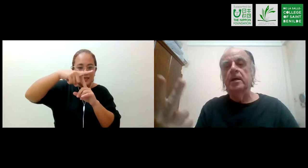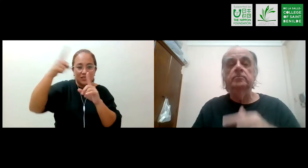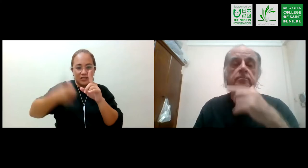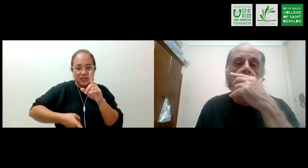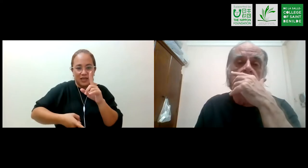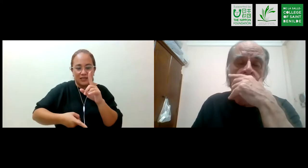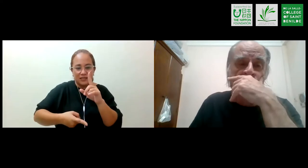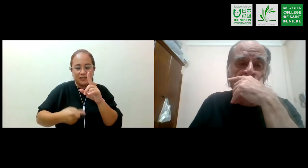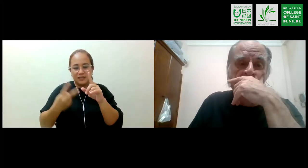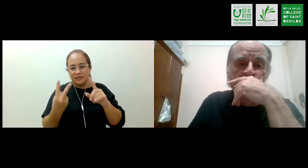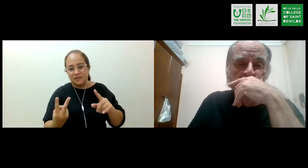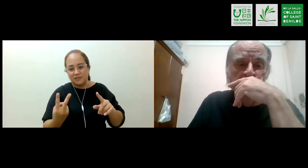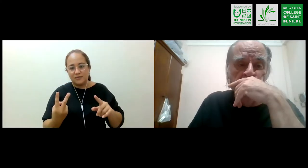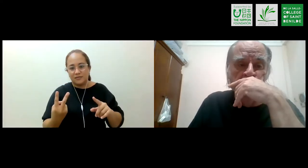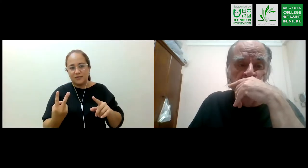slash down.